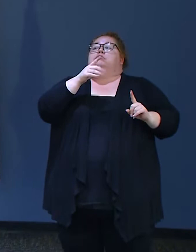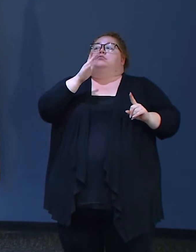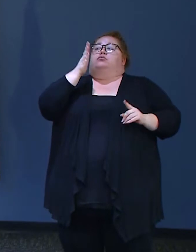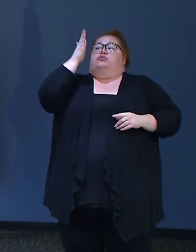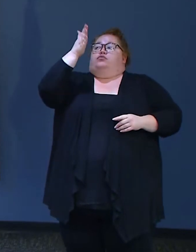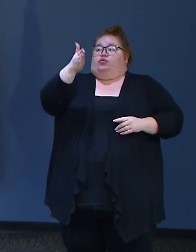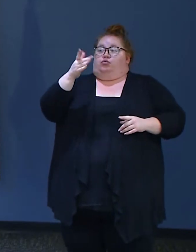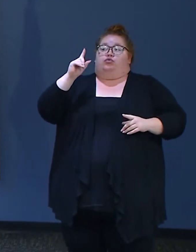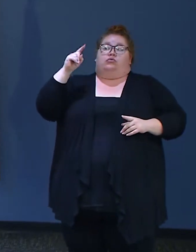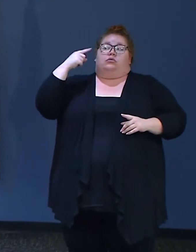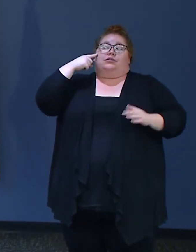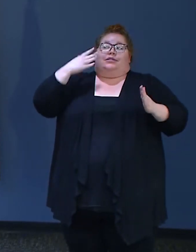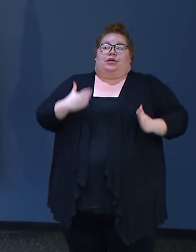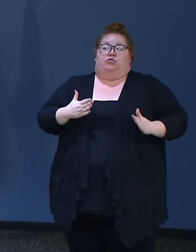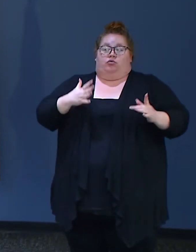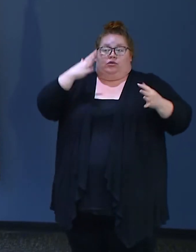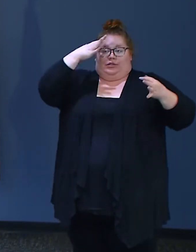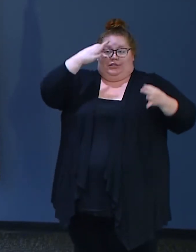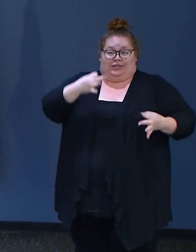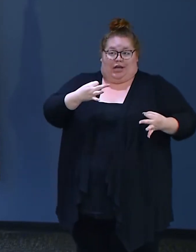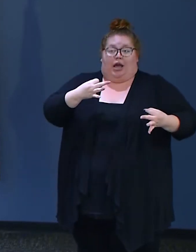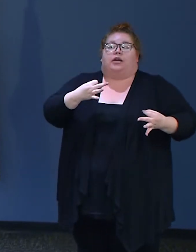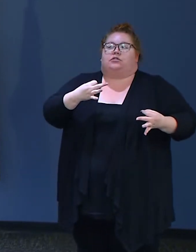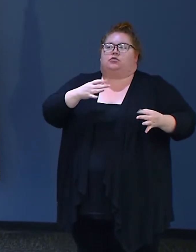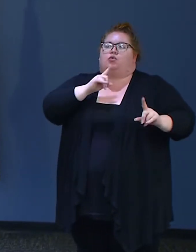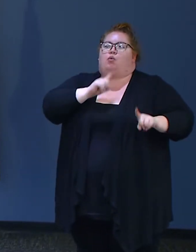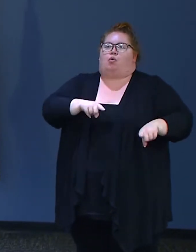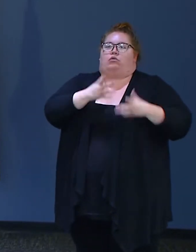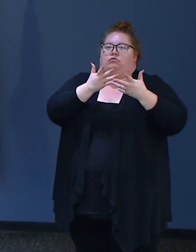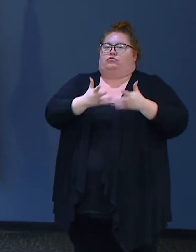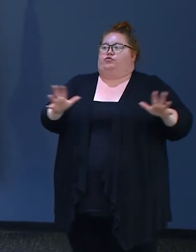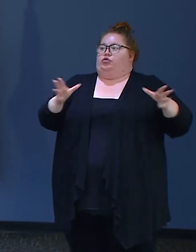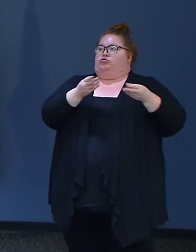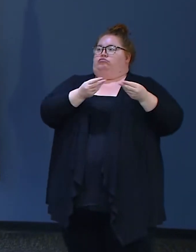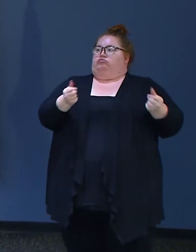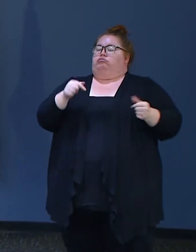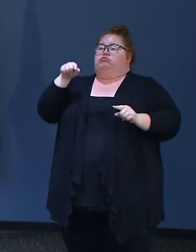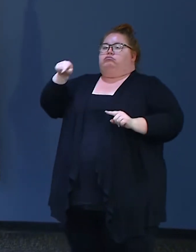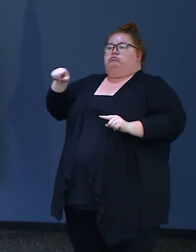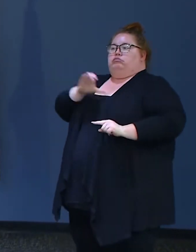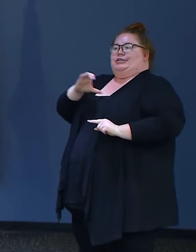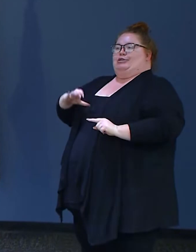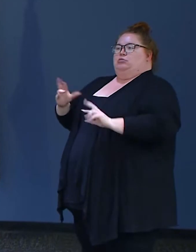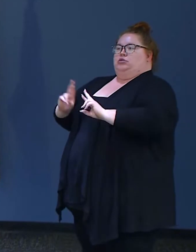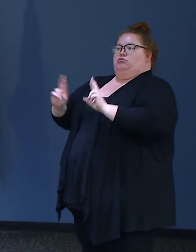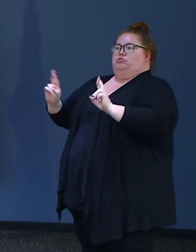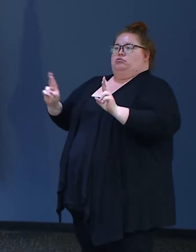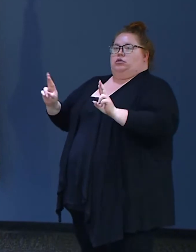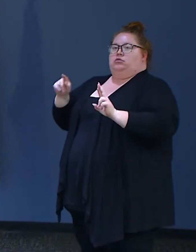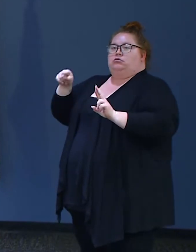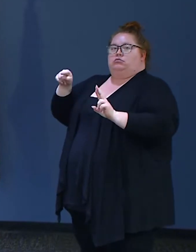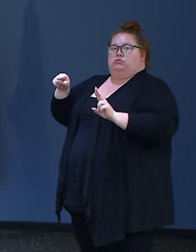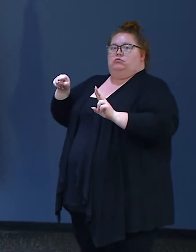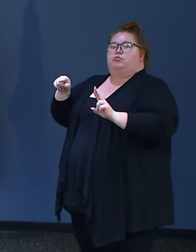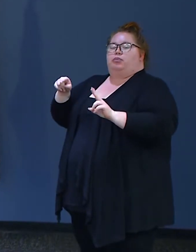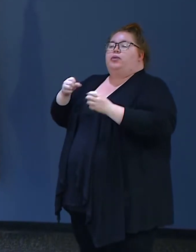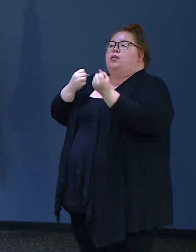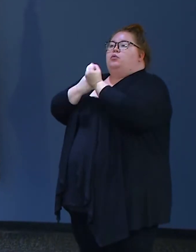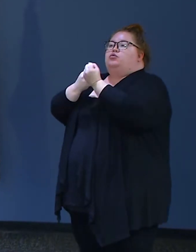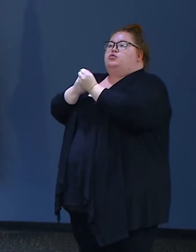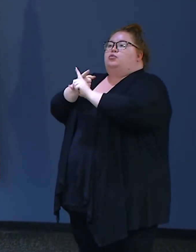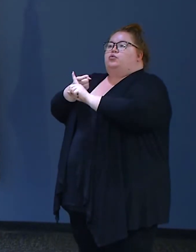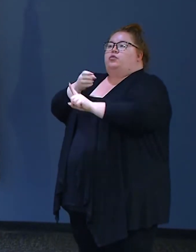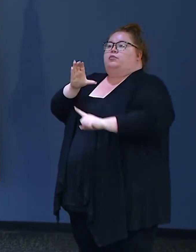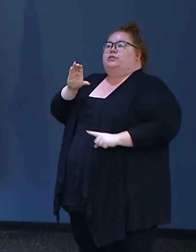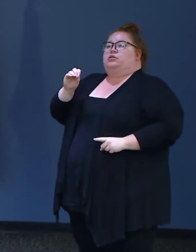when the governor decides to lift the order. The committee of the board, with the support from the CAO's office, will